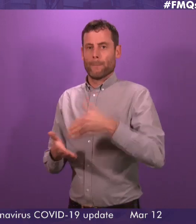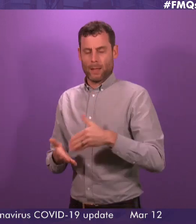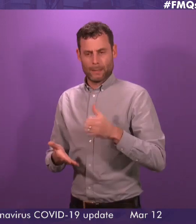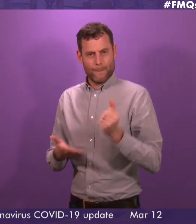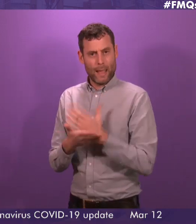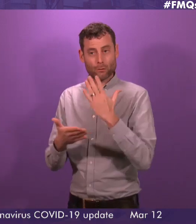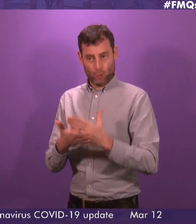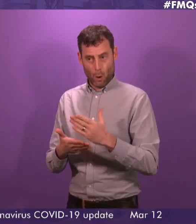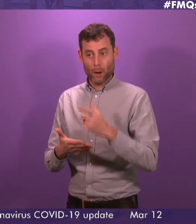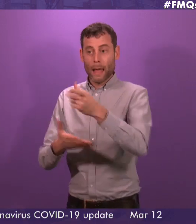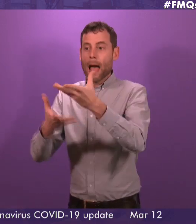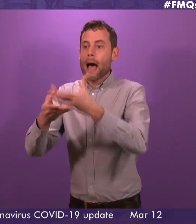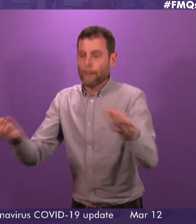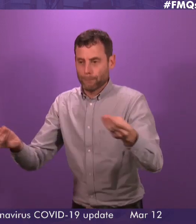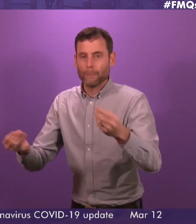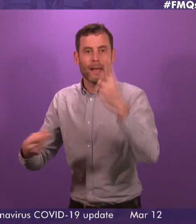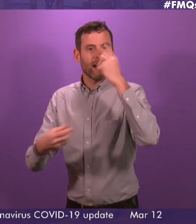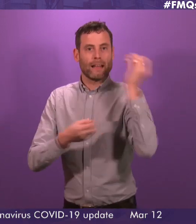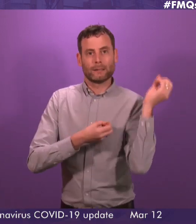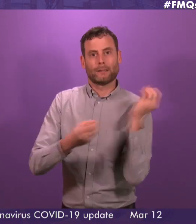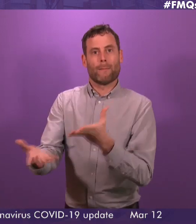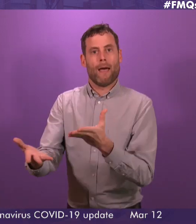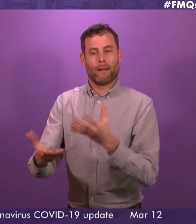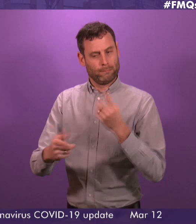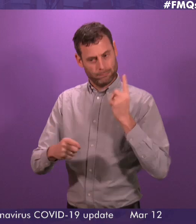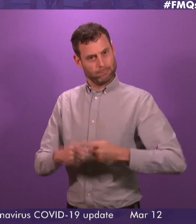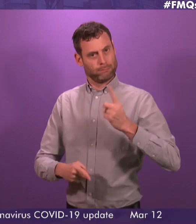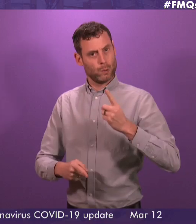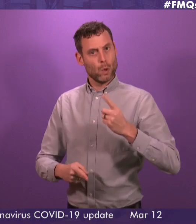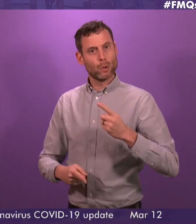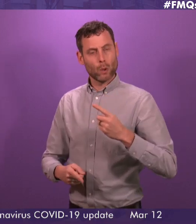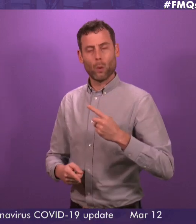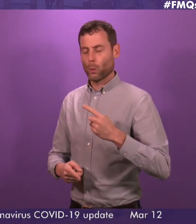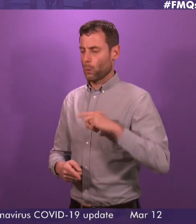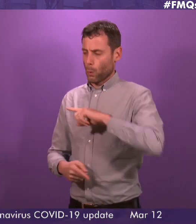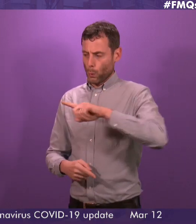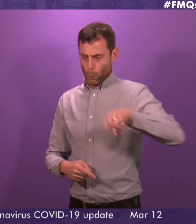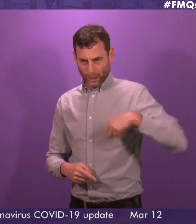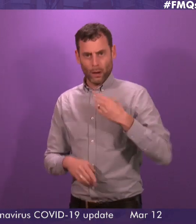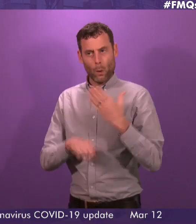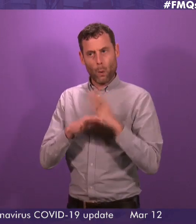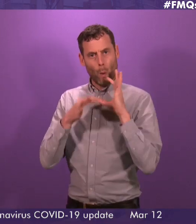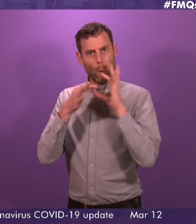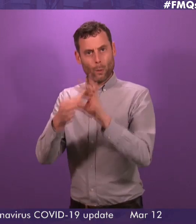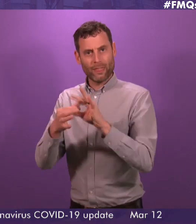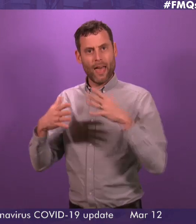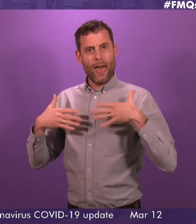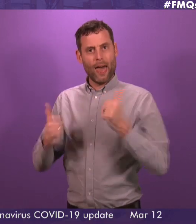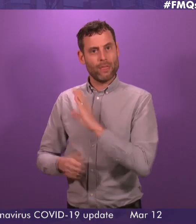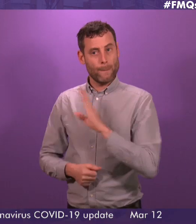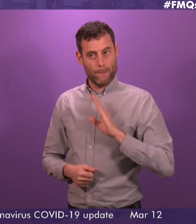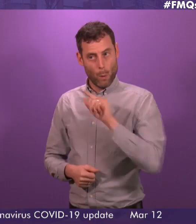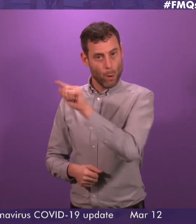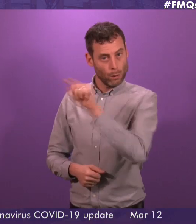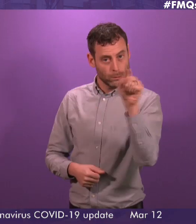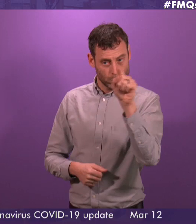resupply is coming through very quickly. So we are actively engaged directly through our health boards with primary care and